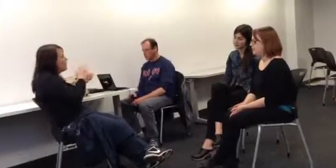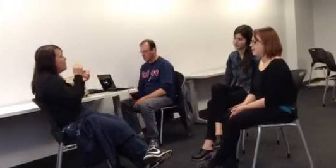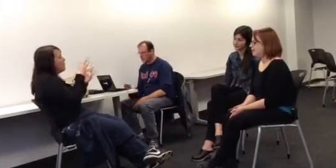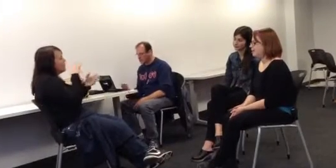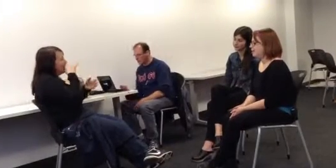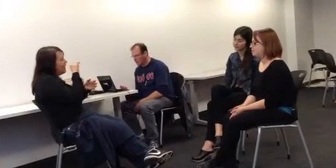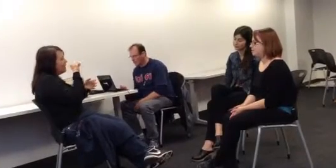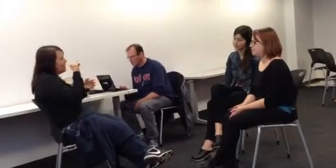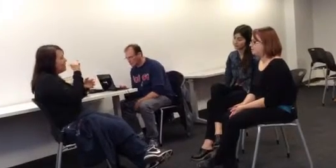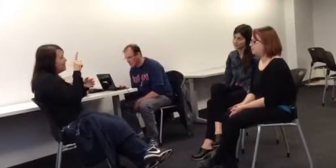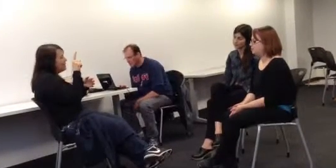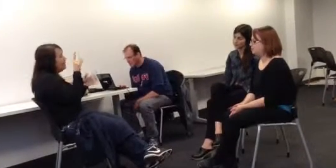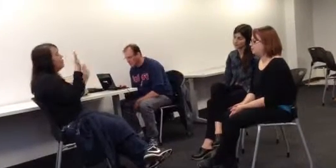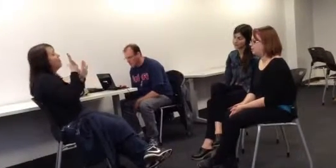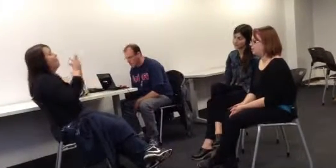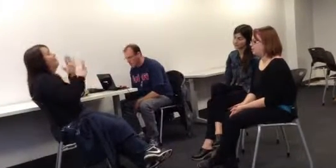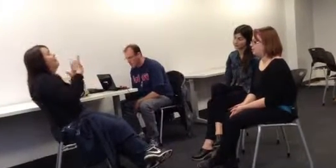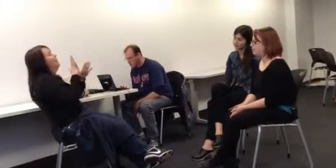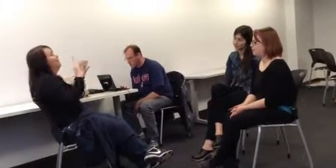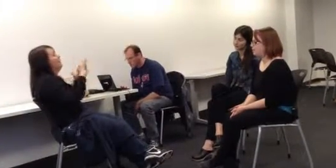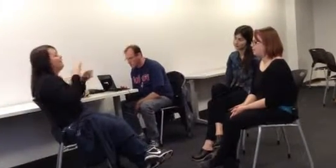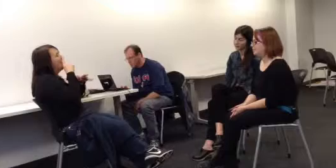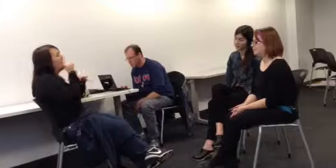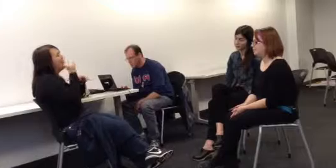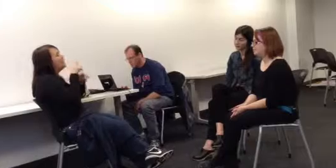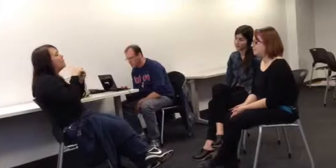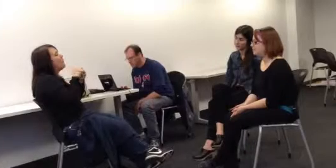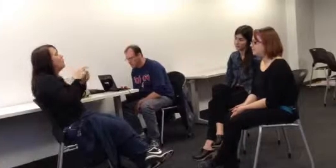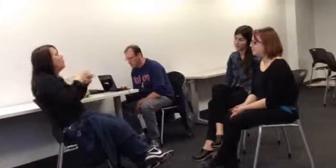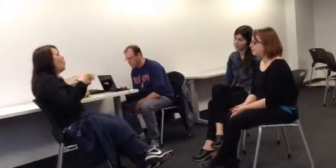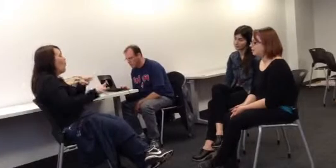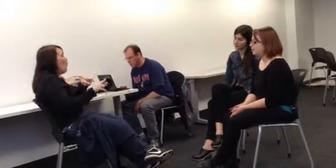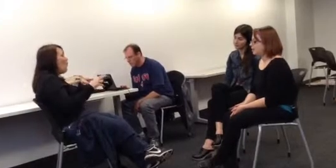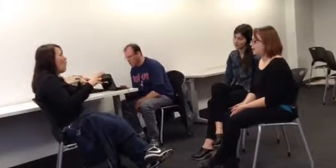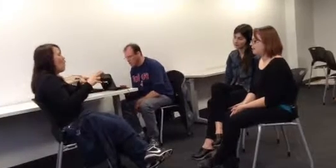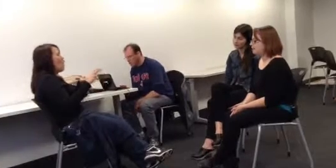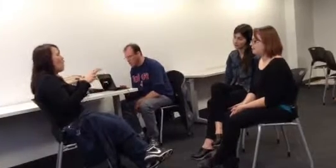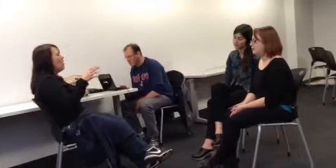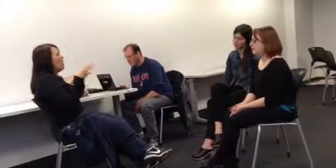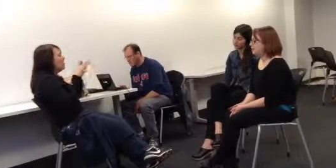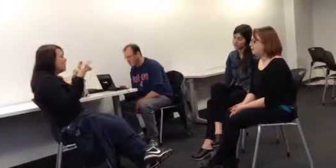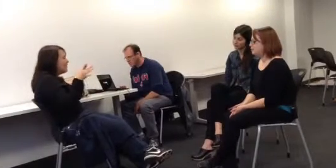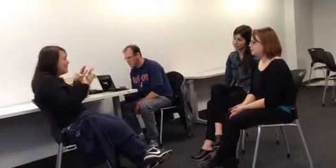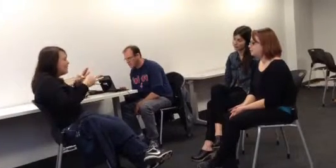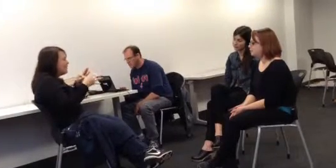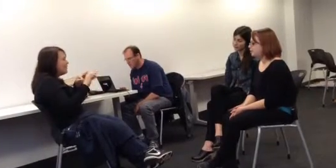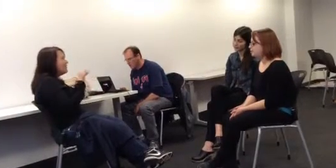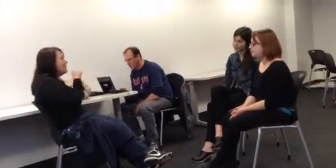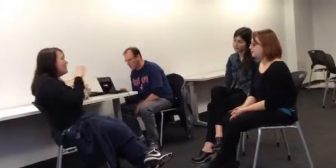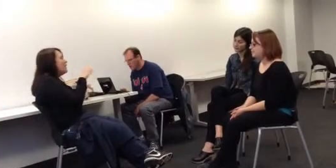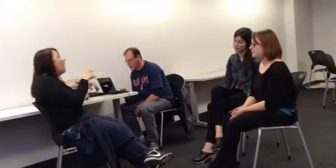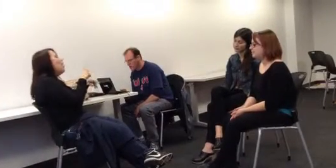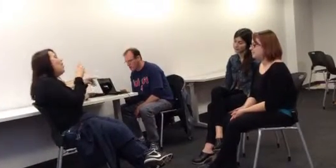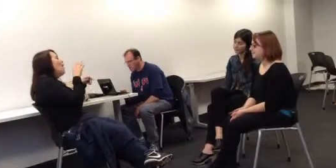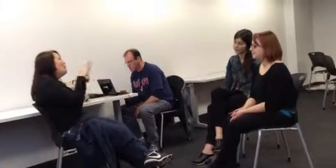And when I entered deaf school, a lot of deaf kids signed ASL. And ASL is shorter